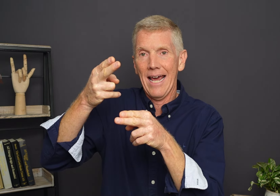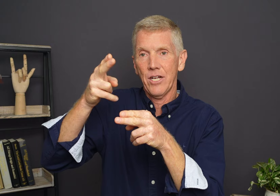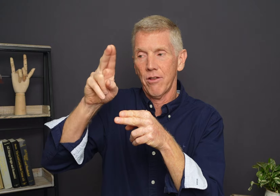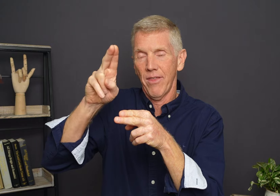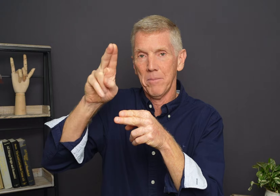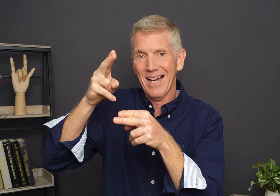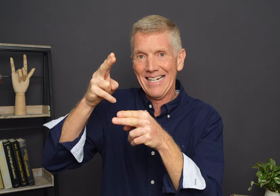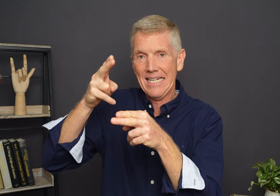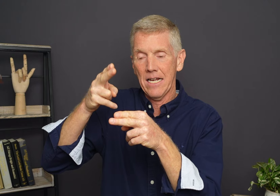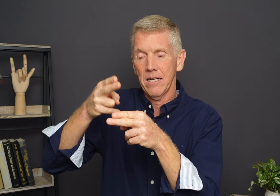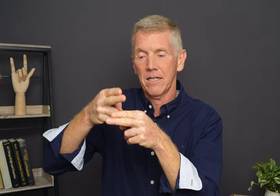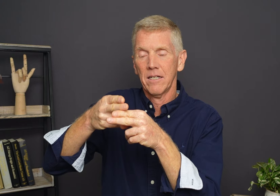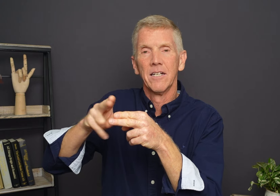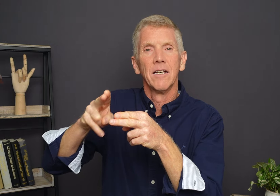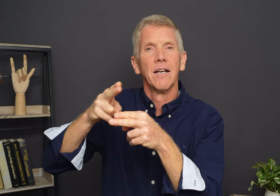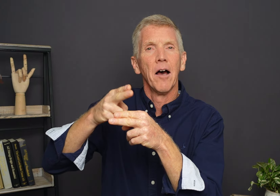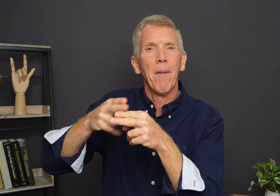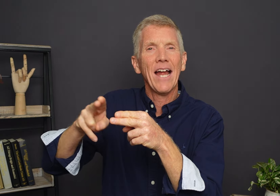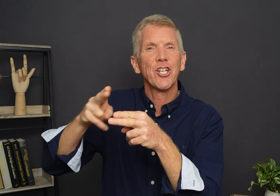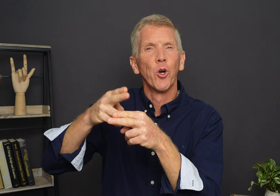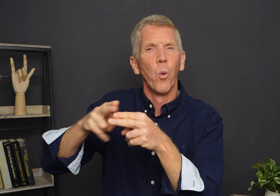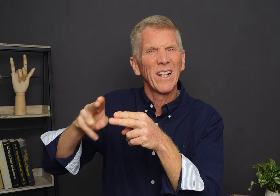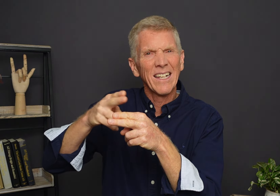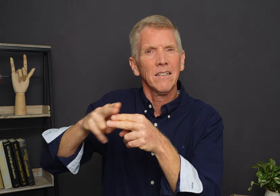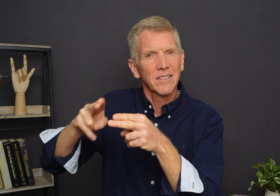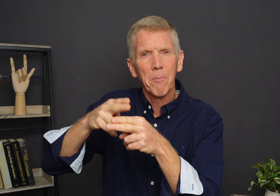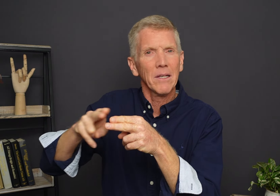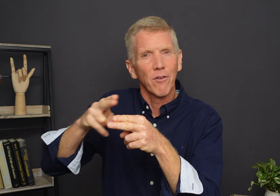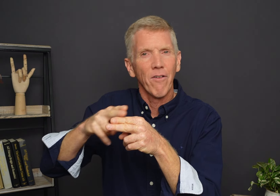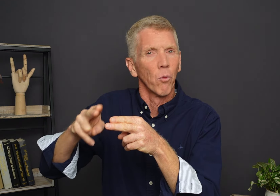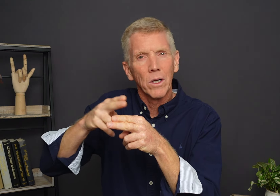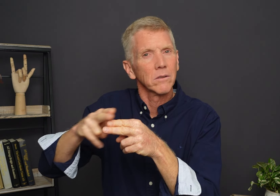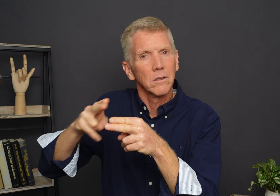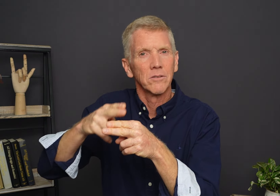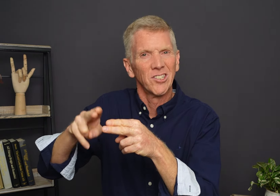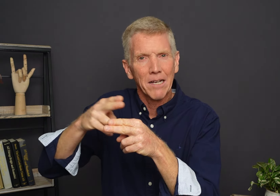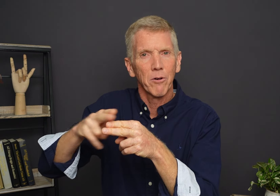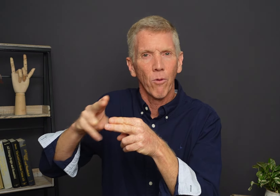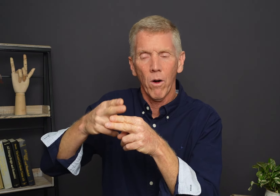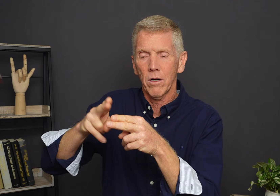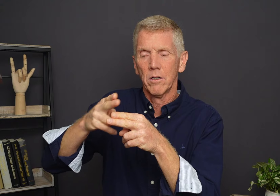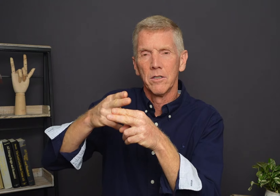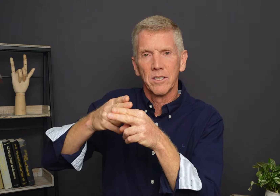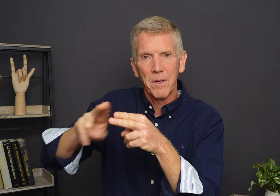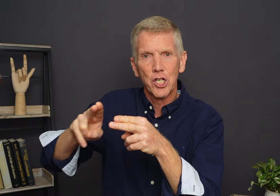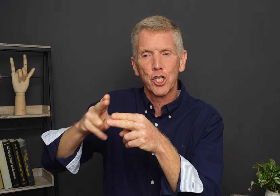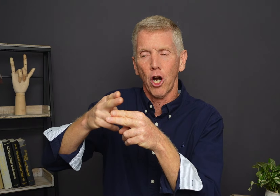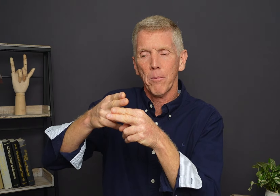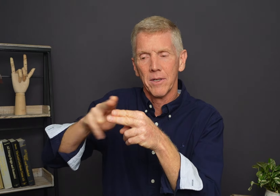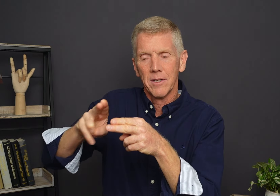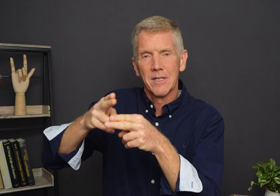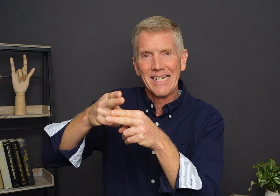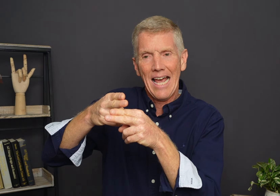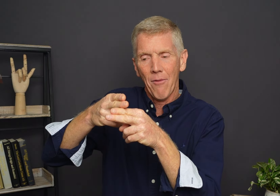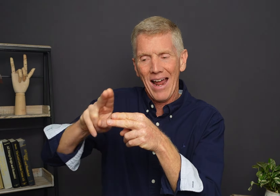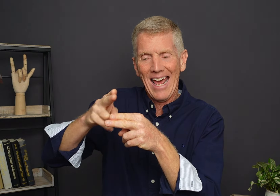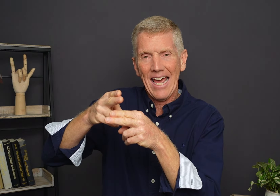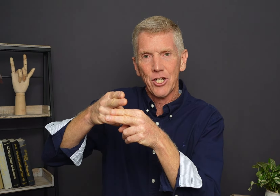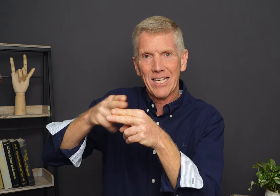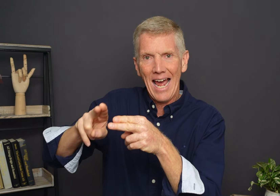H, thumb tucked in. Imagine you're whittling something. If you've ever whittled a stick before, something sharp. See how that edge